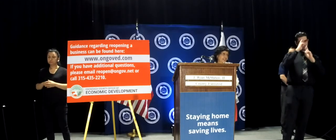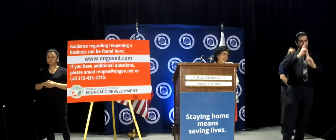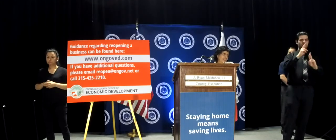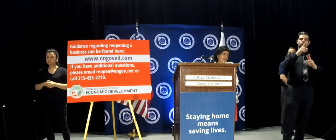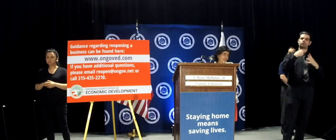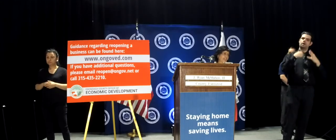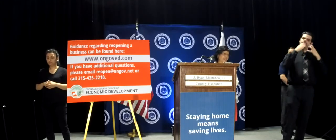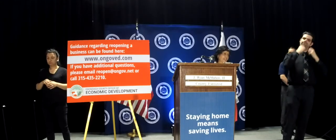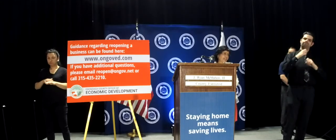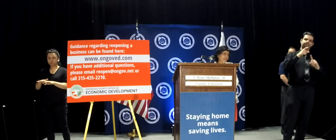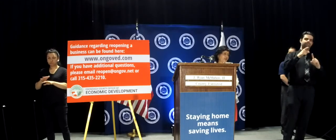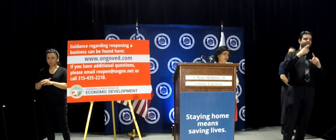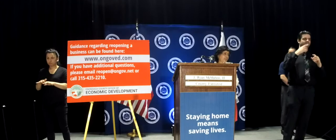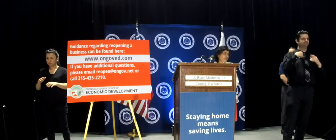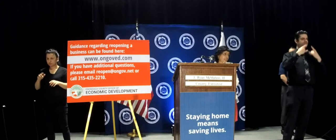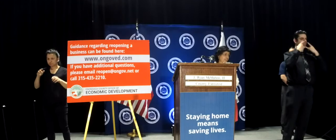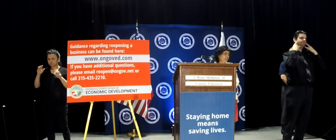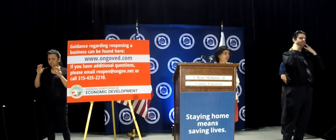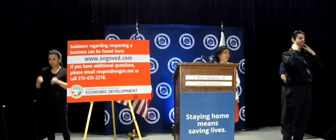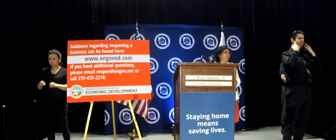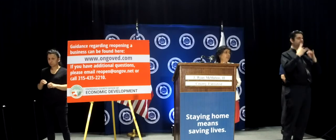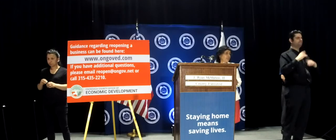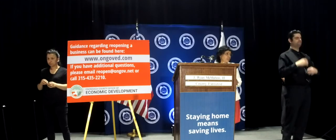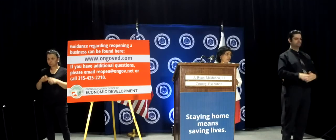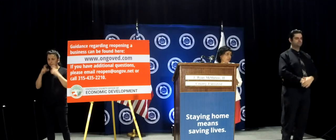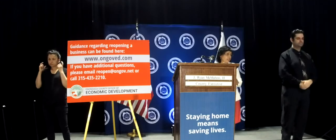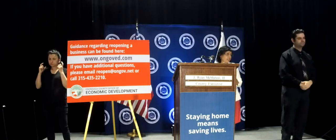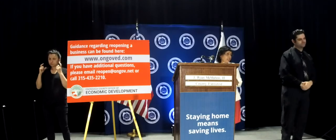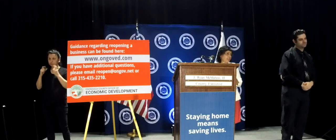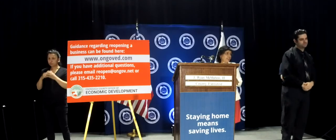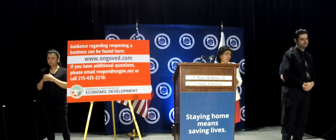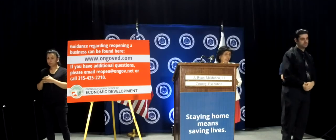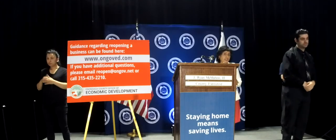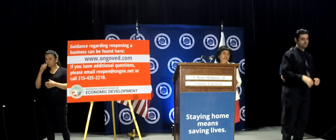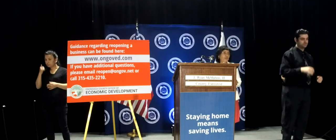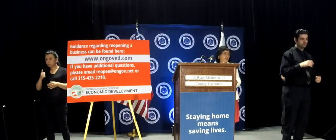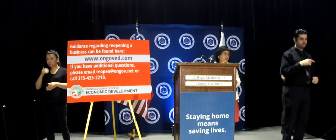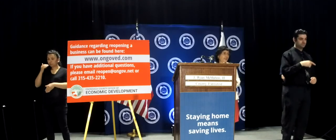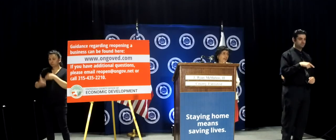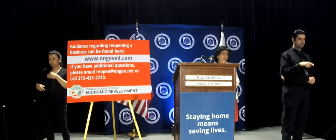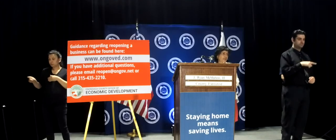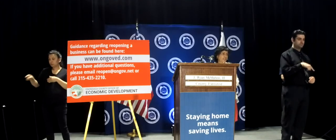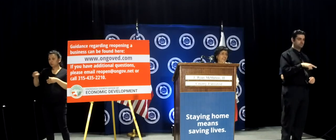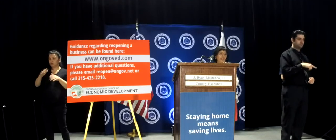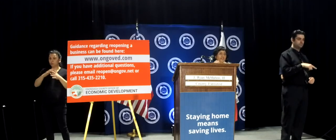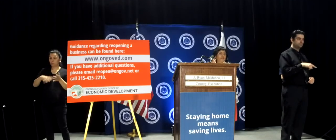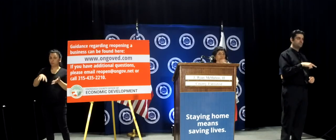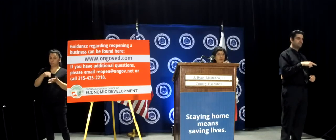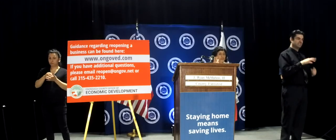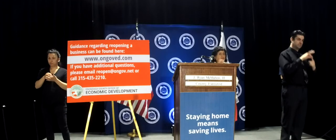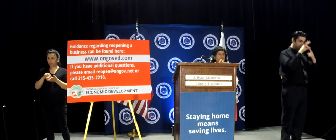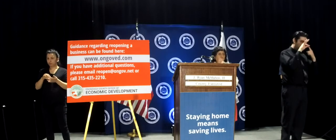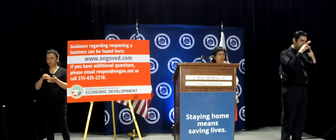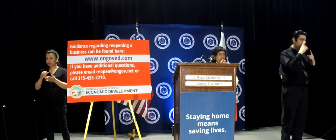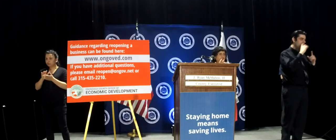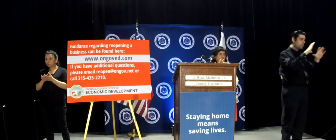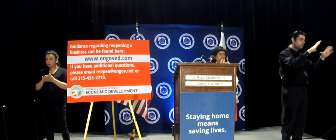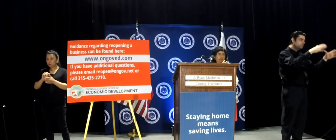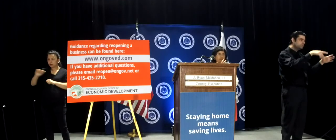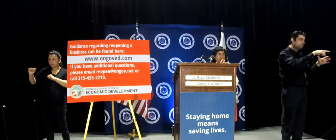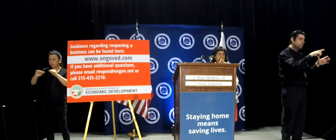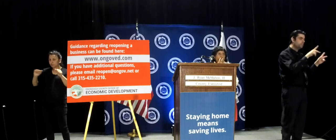emphasize that for the, especially when you're thinking of asymptomatic cases who could be around, and if both of you